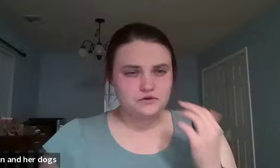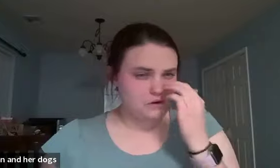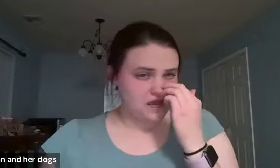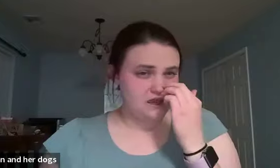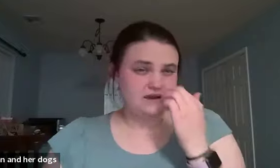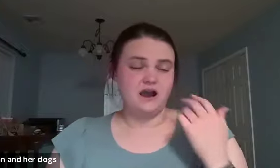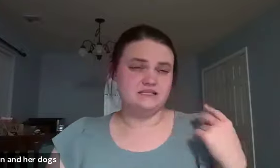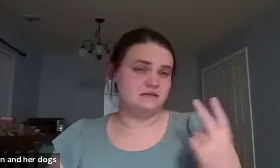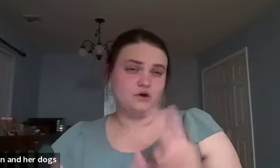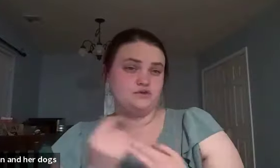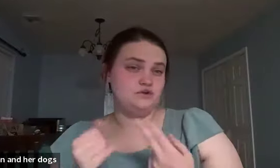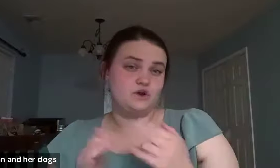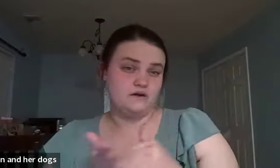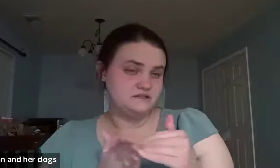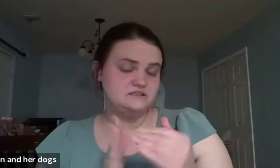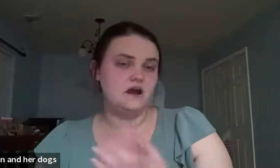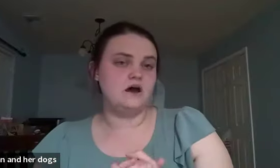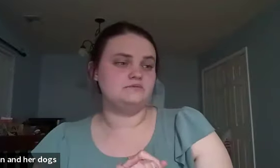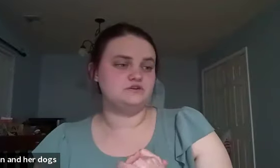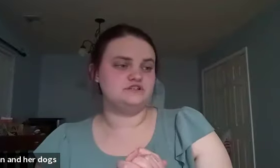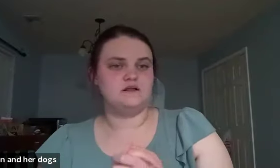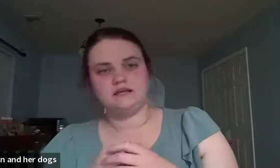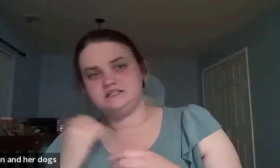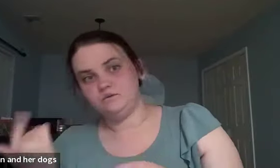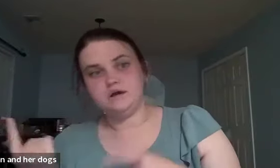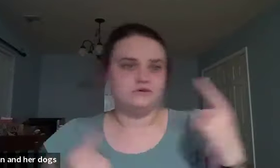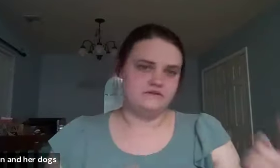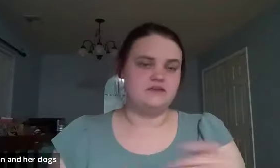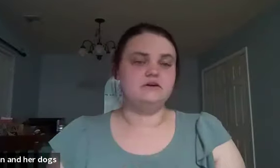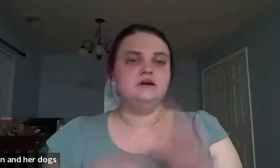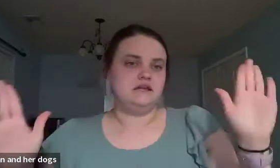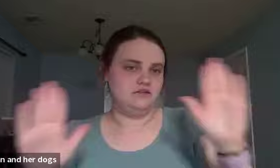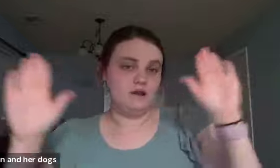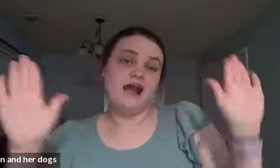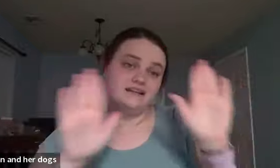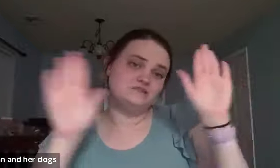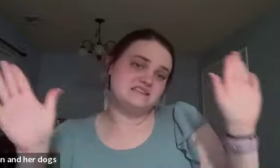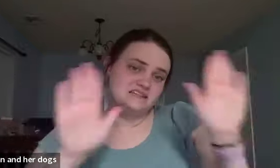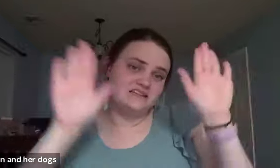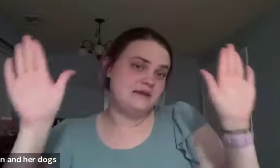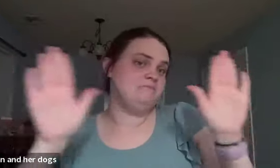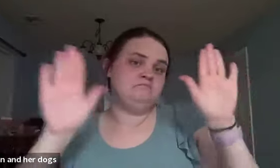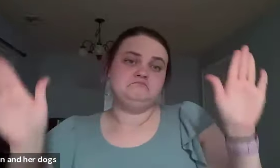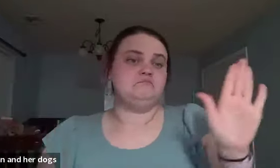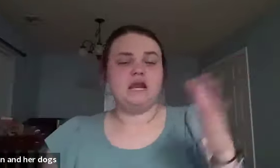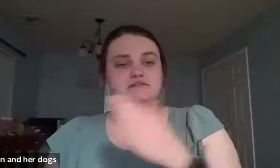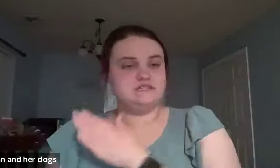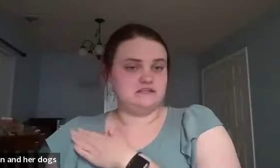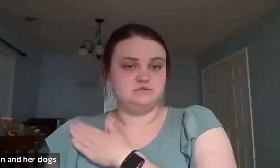Either way, I see both used often. So it's not like I see one more than the other. Either way, I do this Sunday, but I've seen this